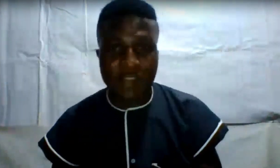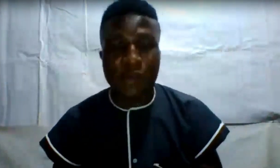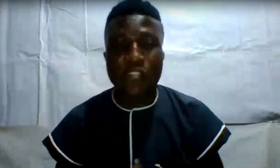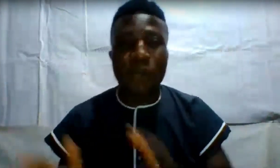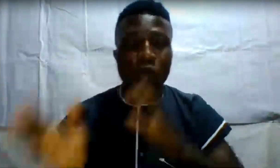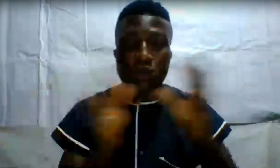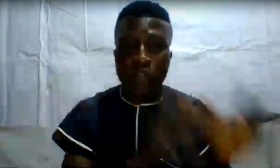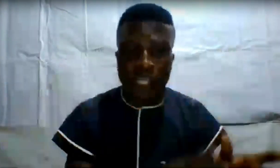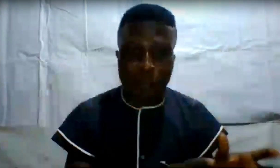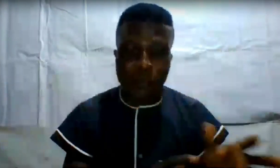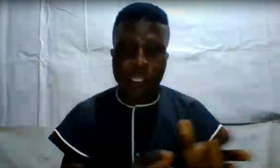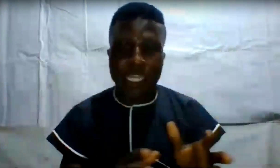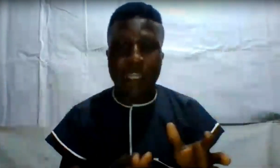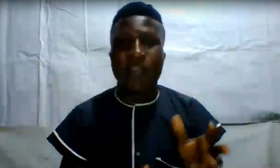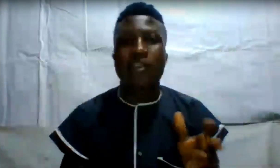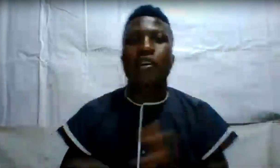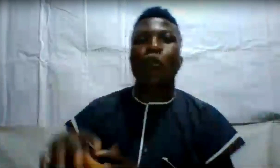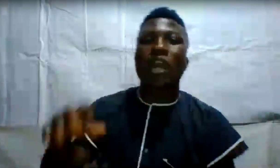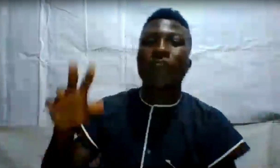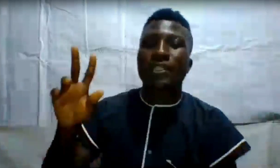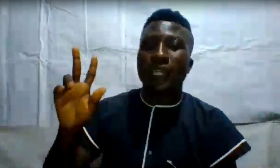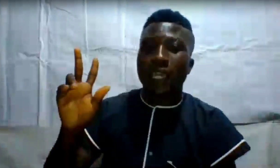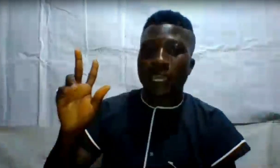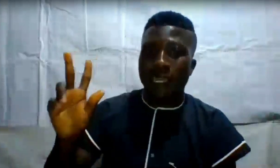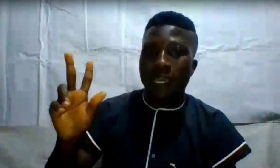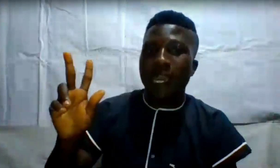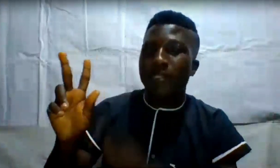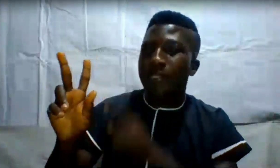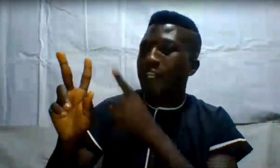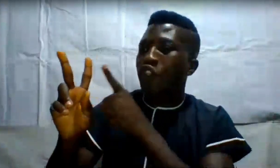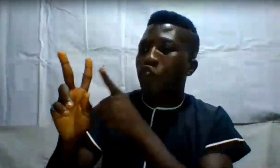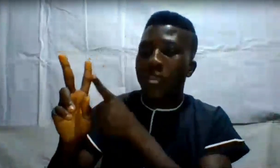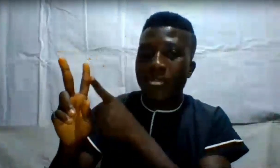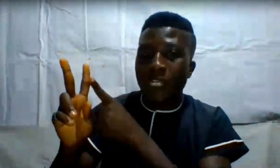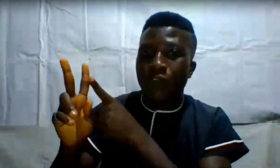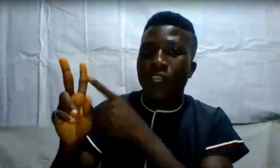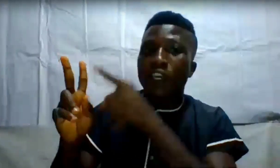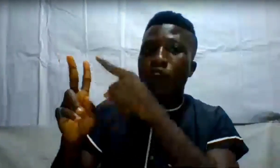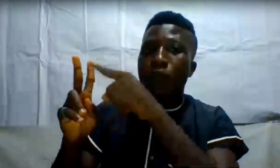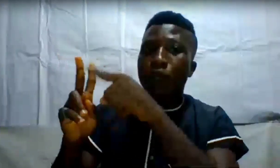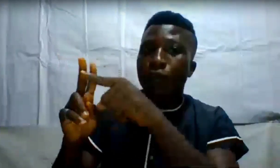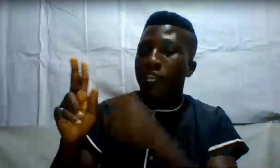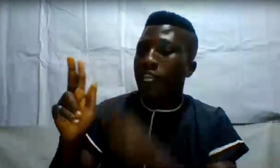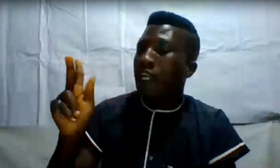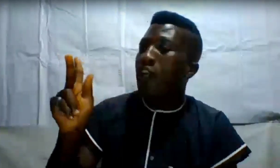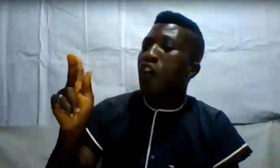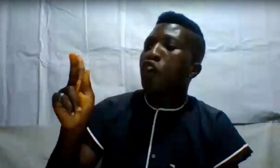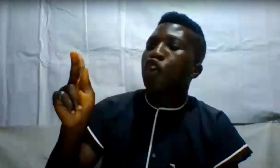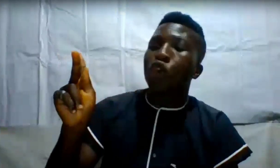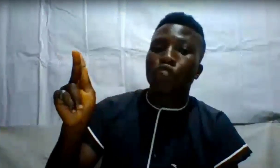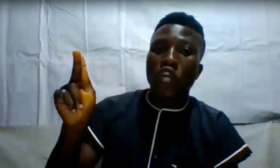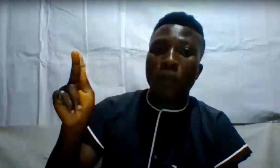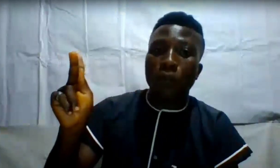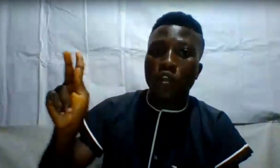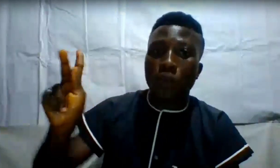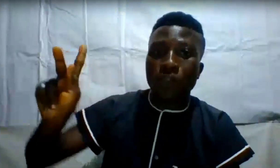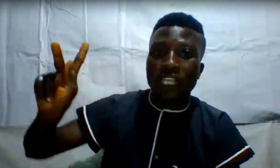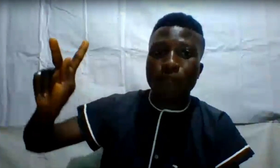again. We have letter K. I said your index finger, your middle finger, your thumb comes in between like this, pointing